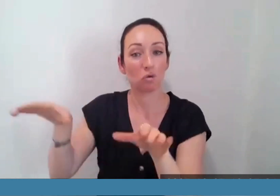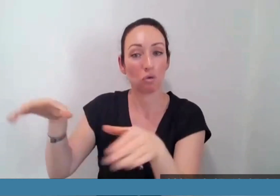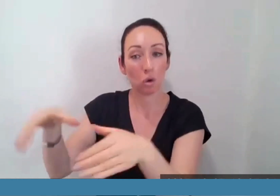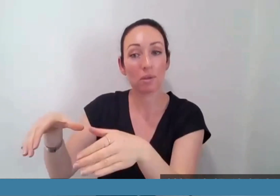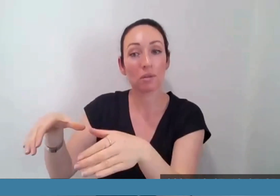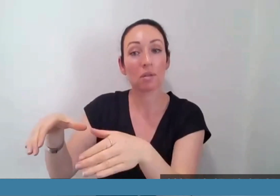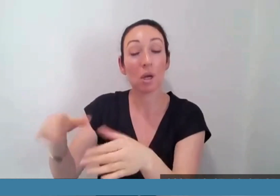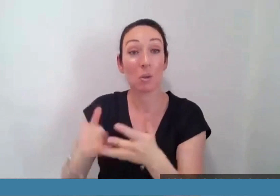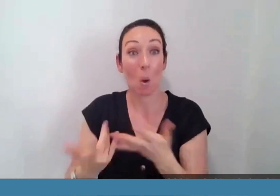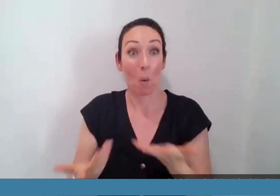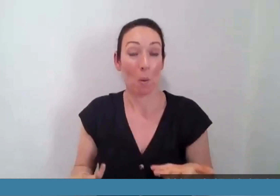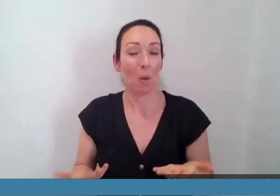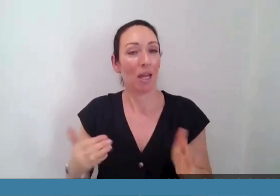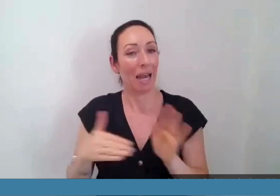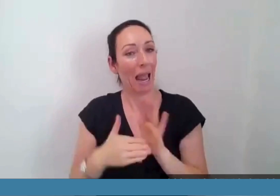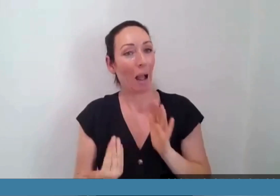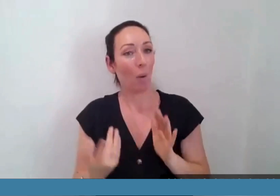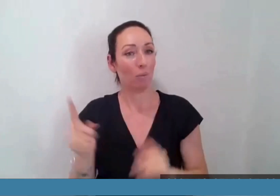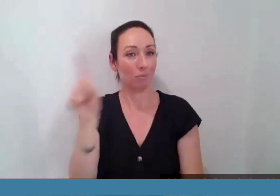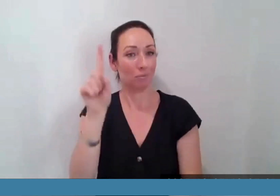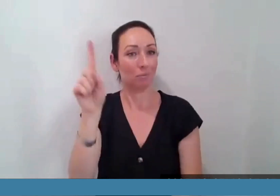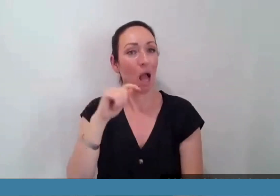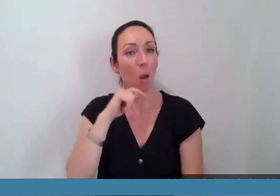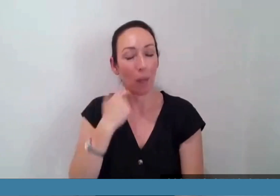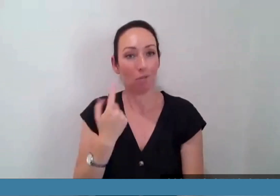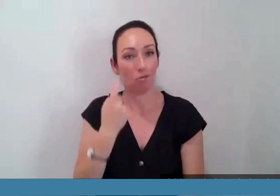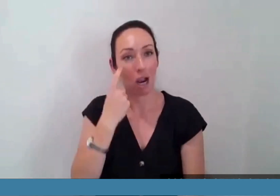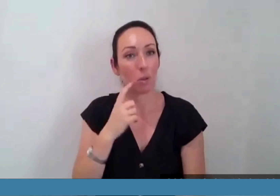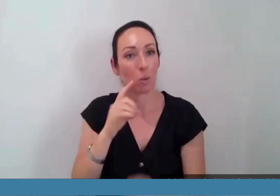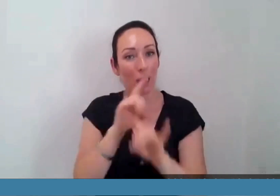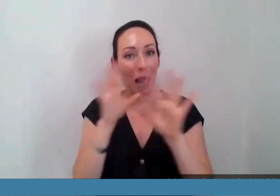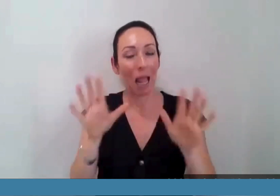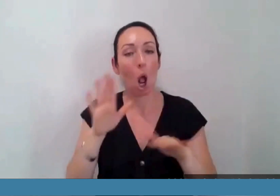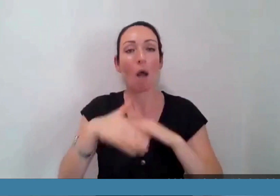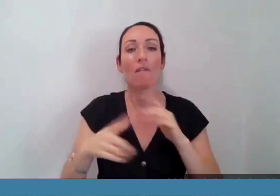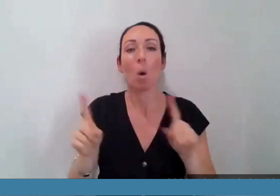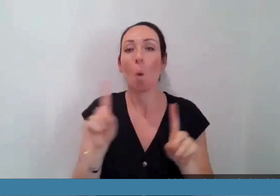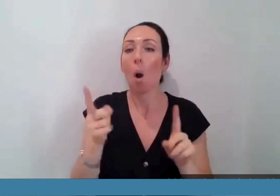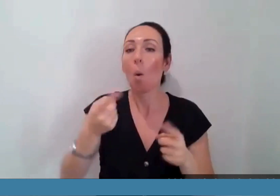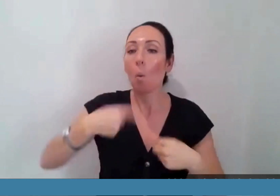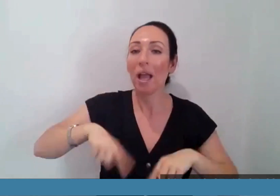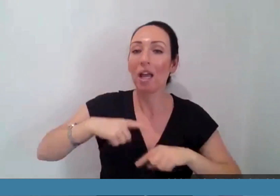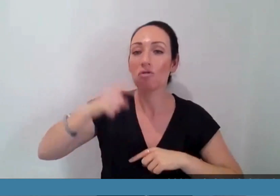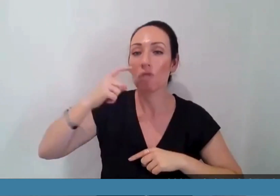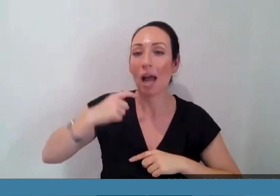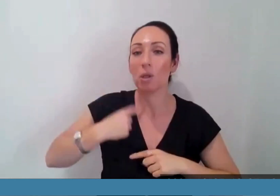And so now what I will walk you through is what we're looking for in applications.